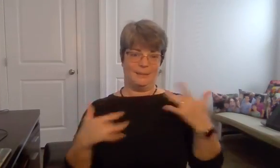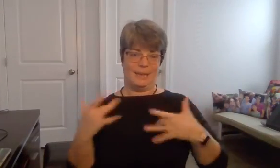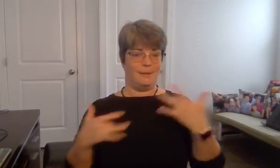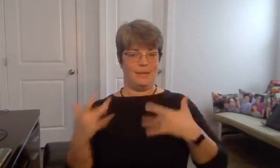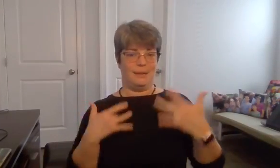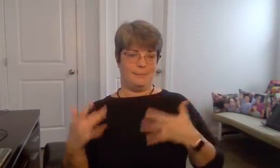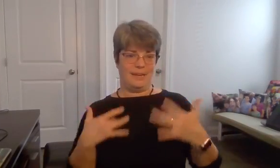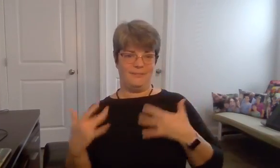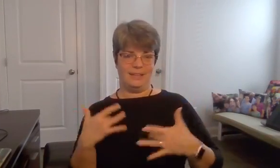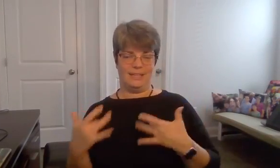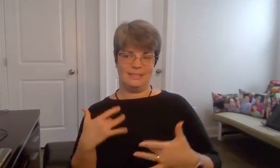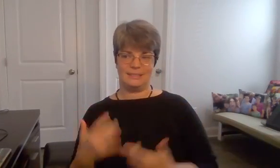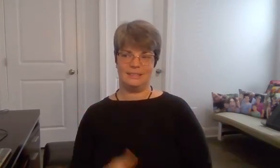excited, many, many, many, many feelings.